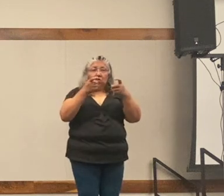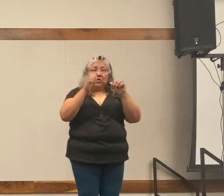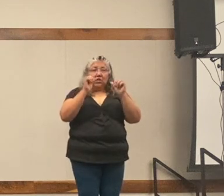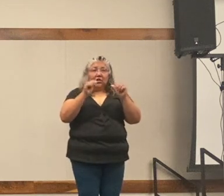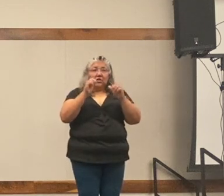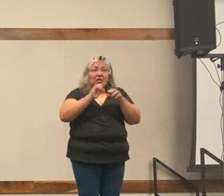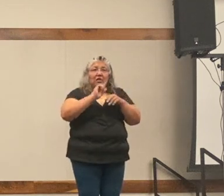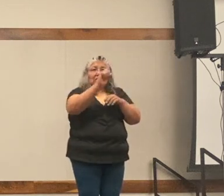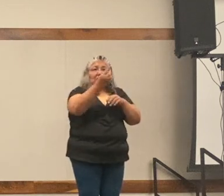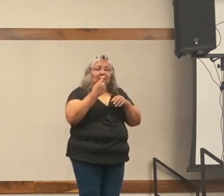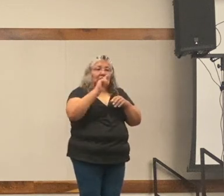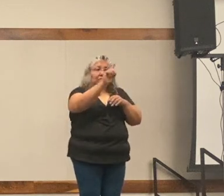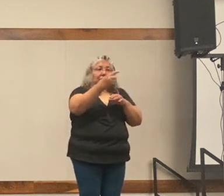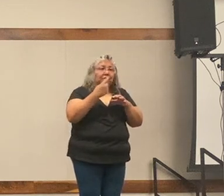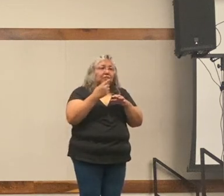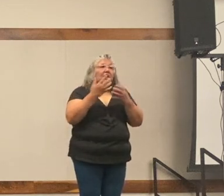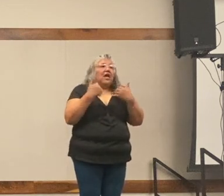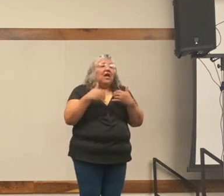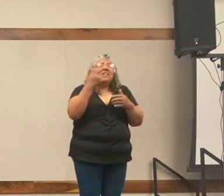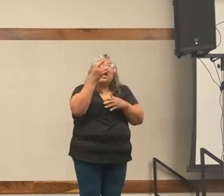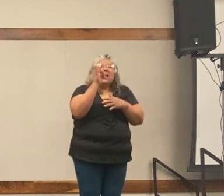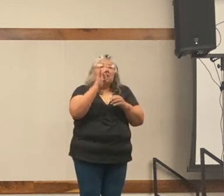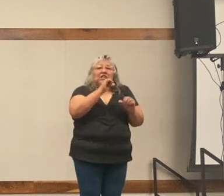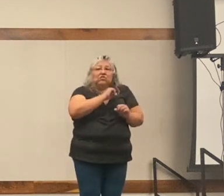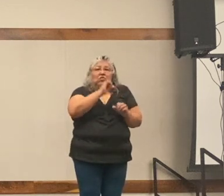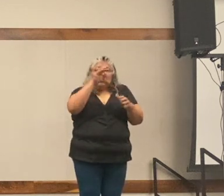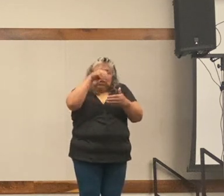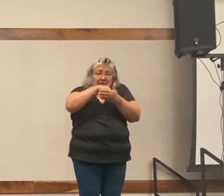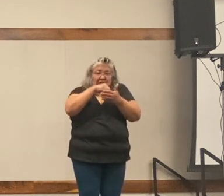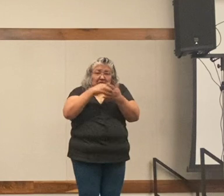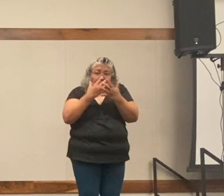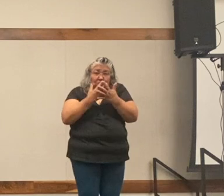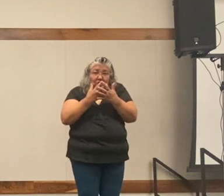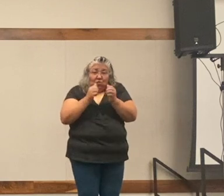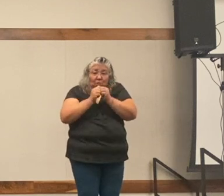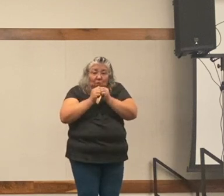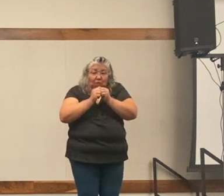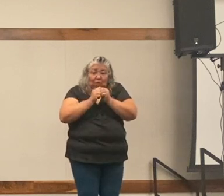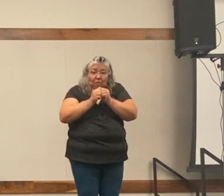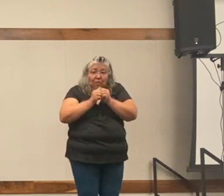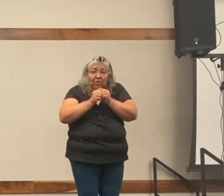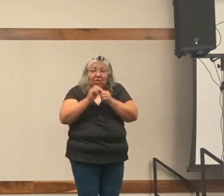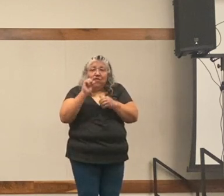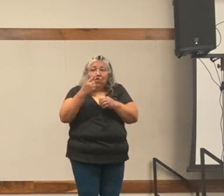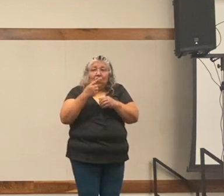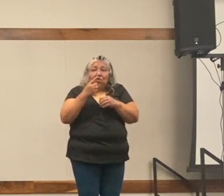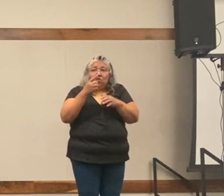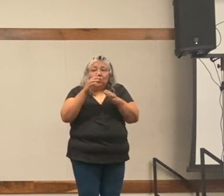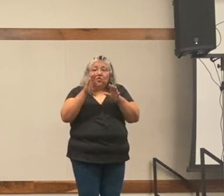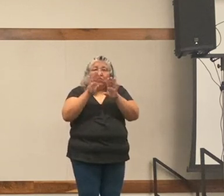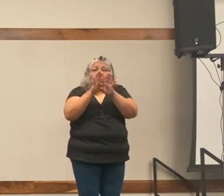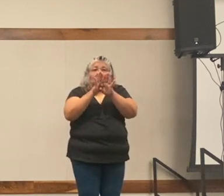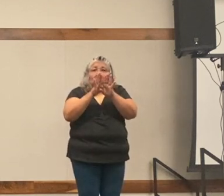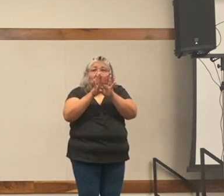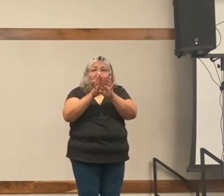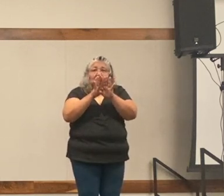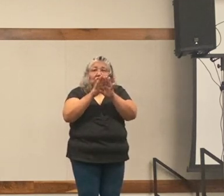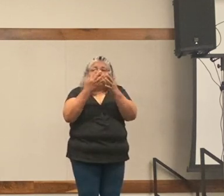place. He's got 18 soldiers in the prison with him. The first access door to the